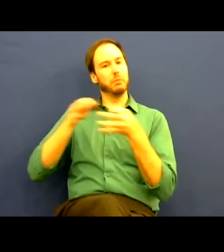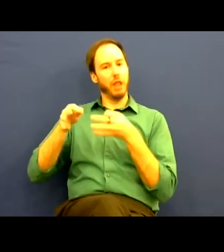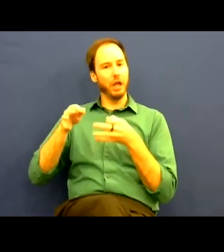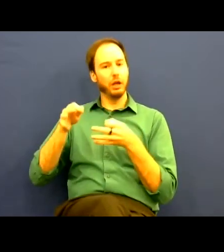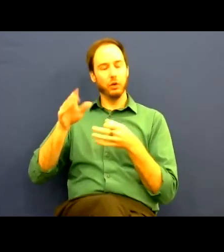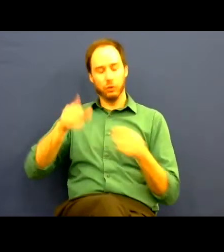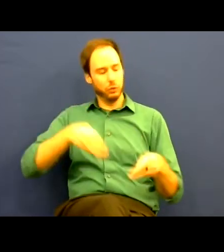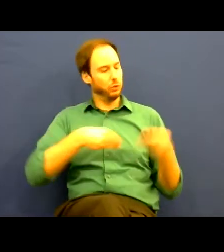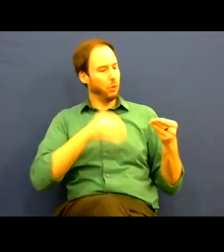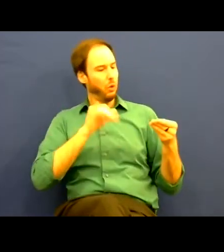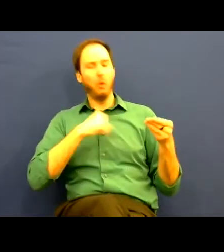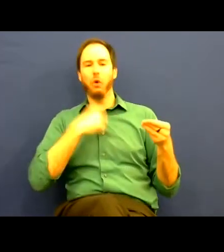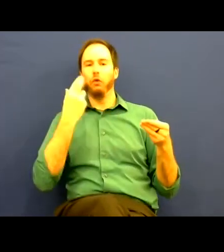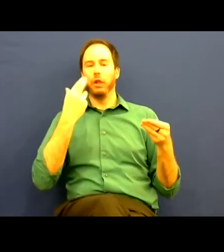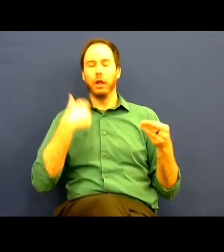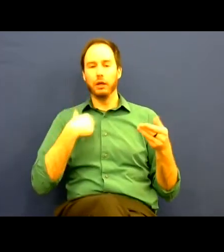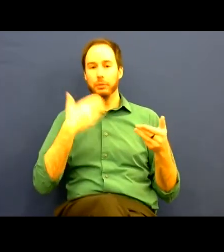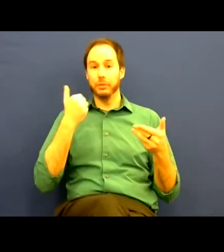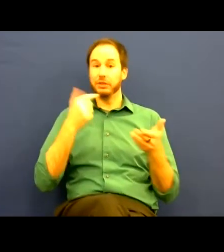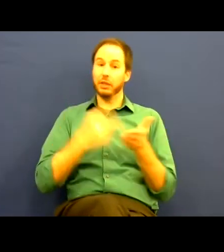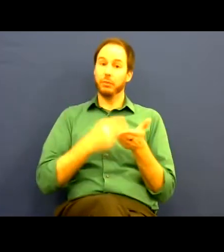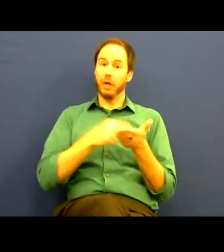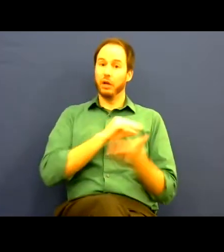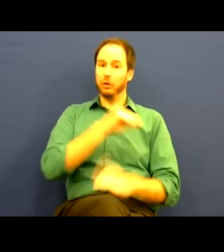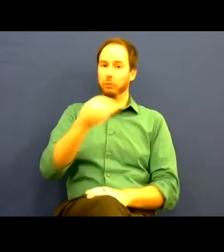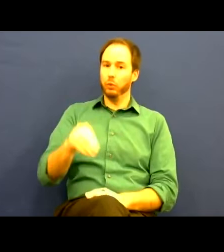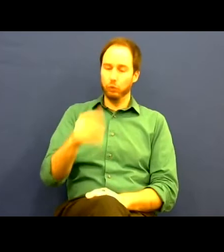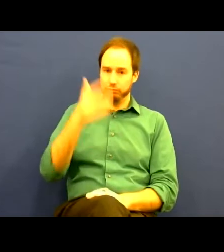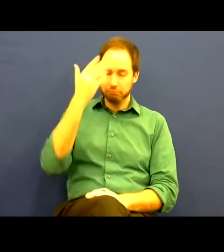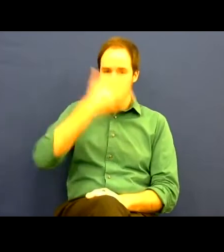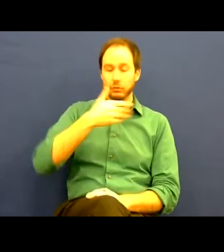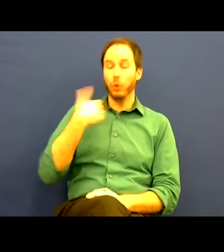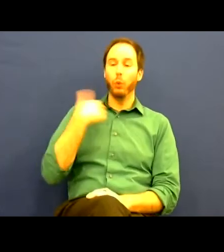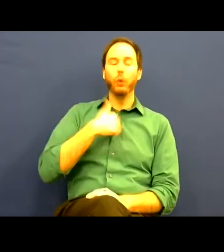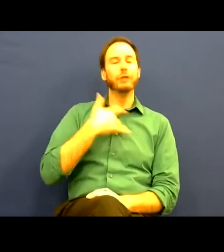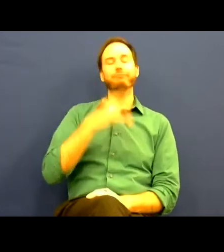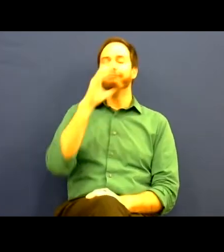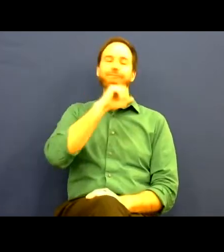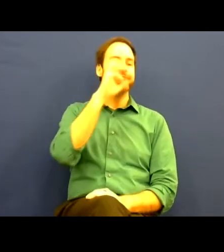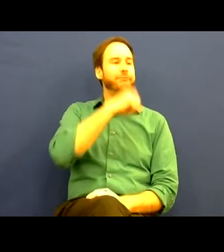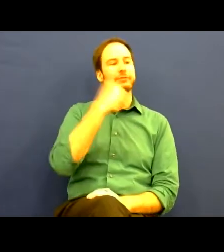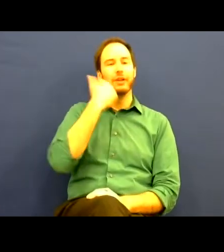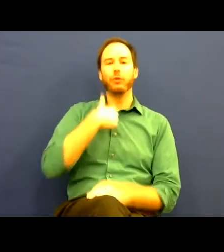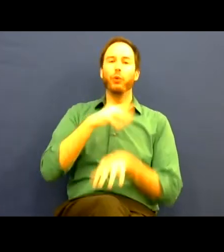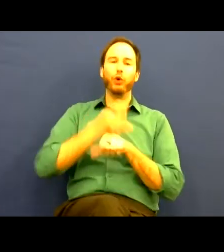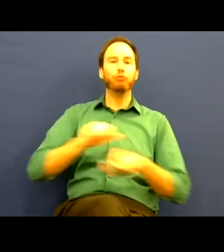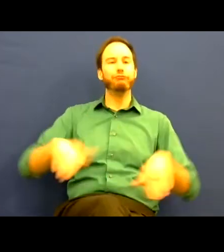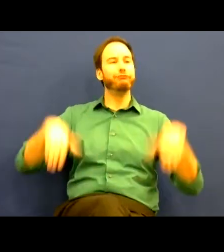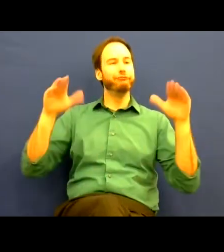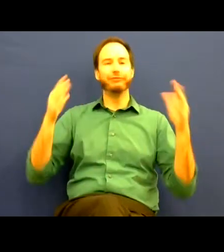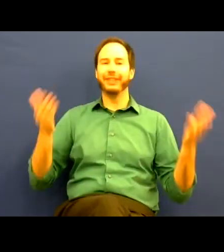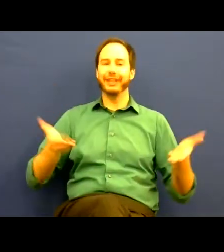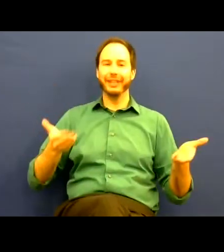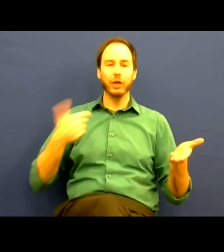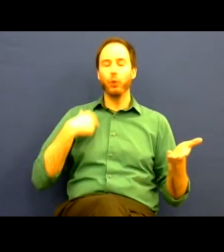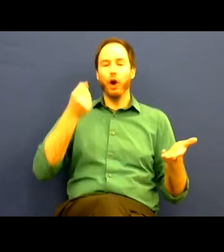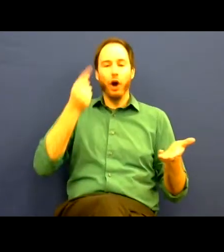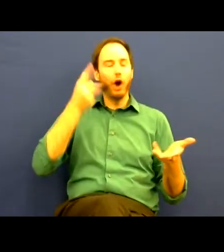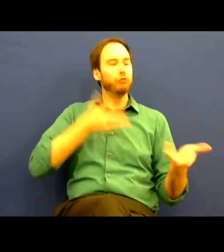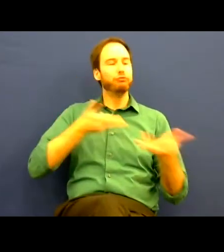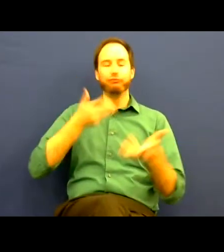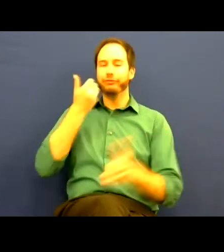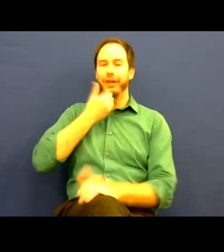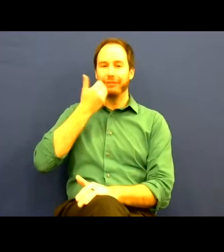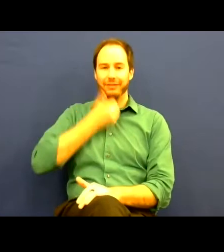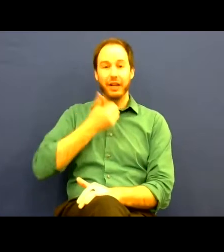said, you don't necessarily realize, we just take things for granted because we grew up in this culture. We understand how things